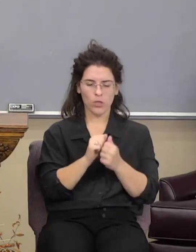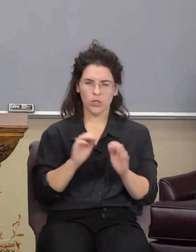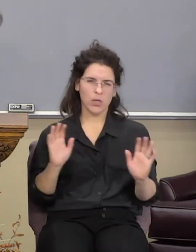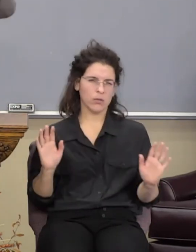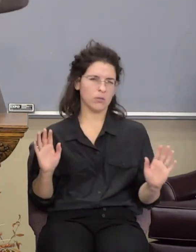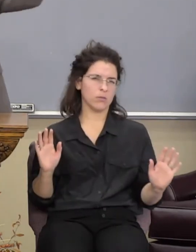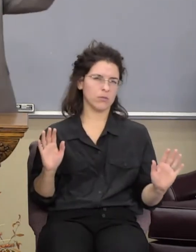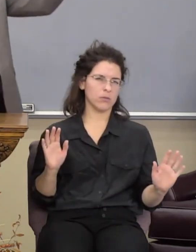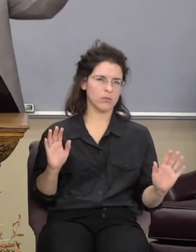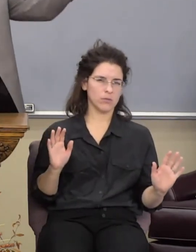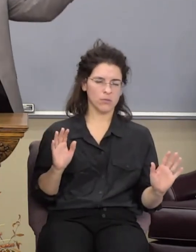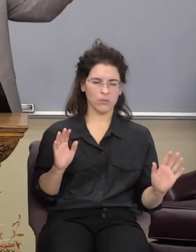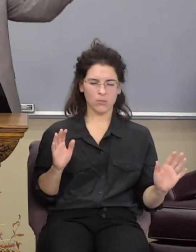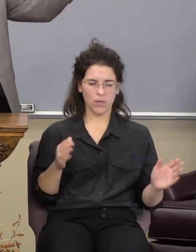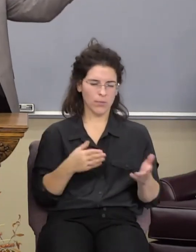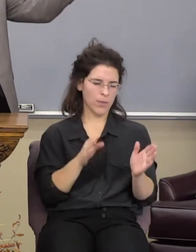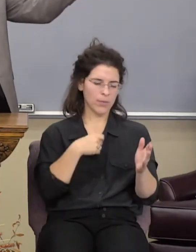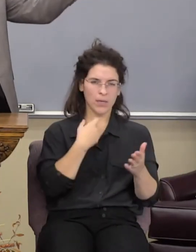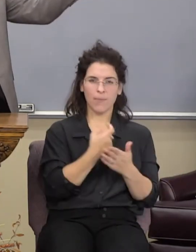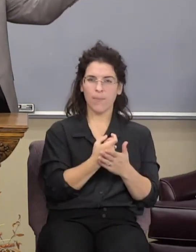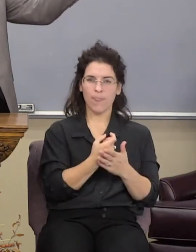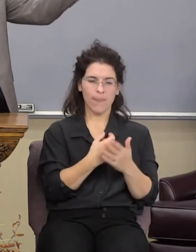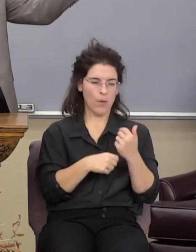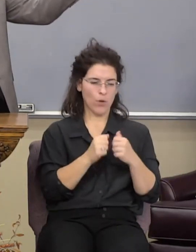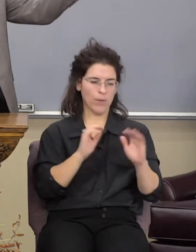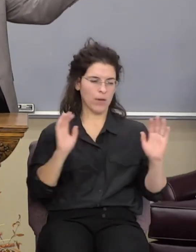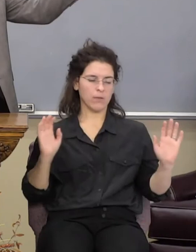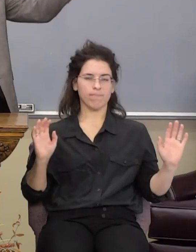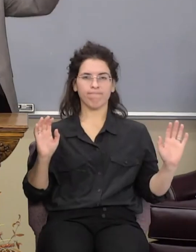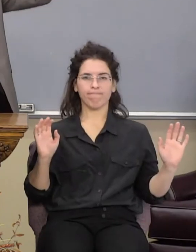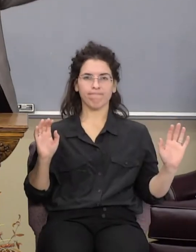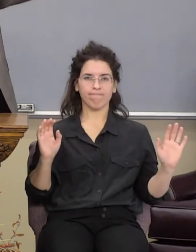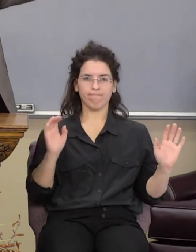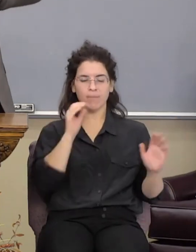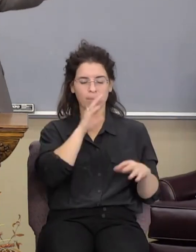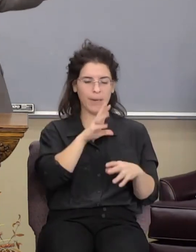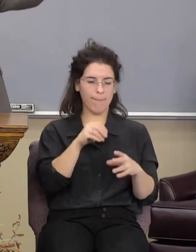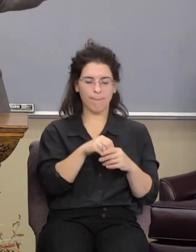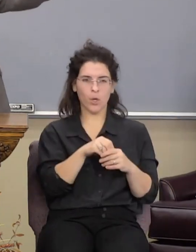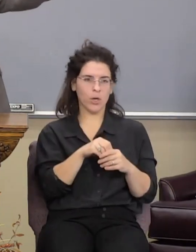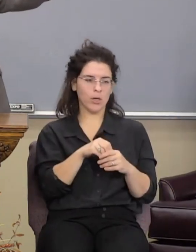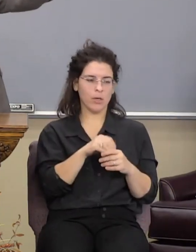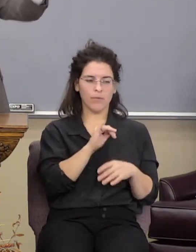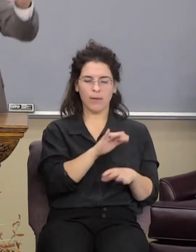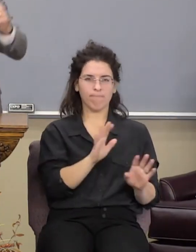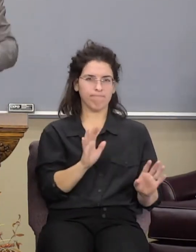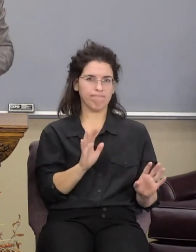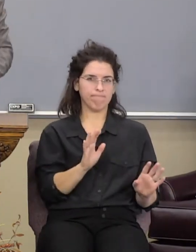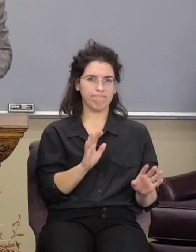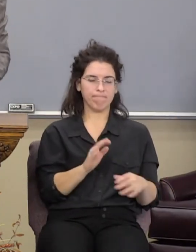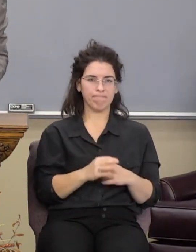hands as a public testimony. I wash my hands of this. I'm not a party to any of this.